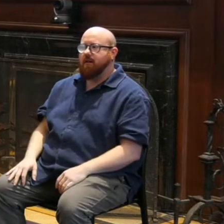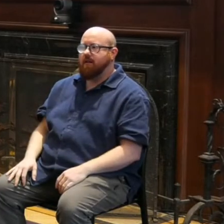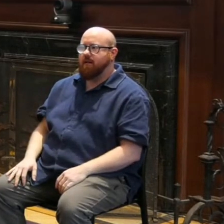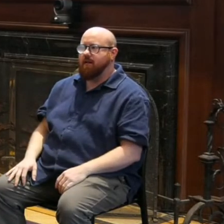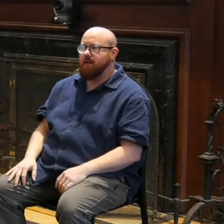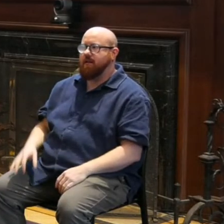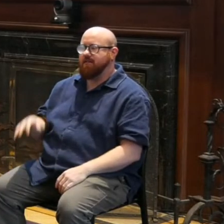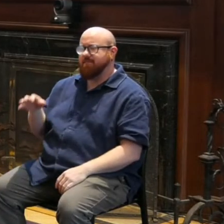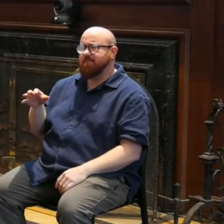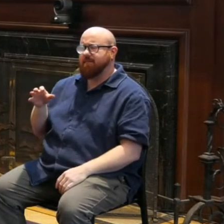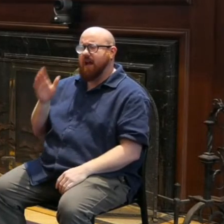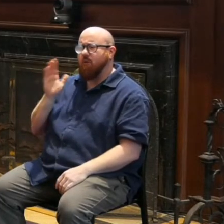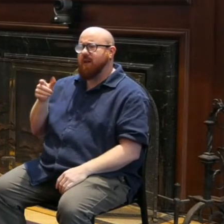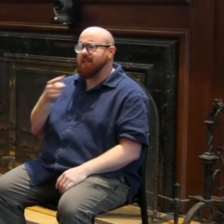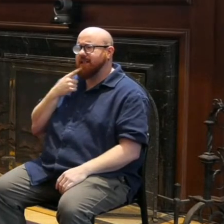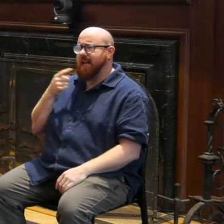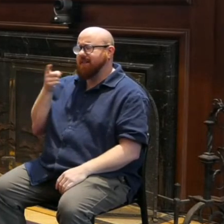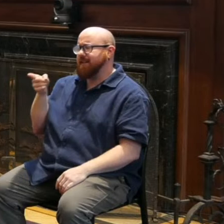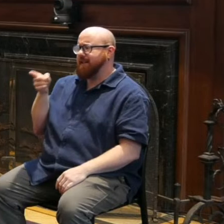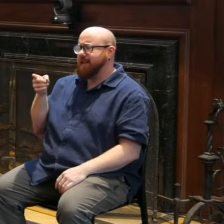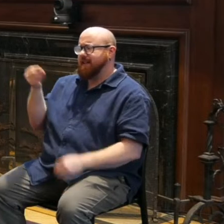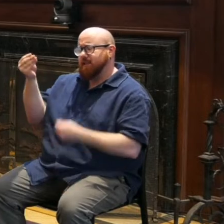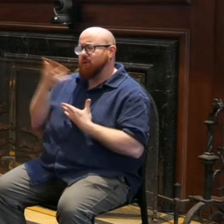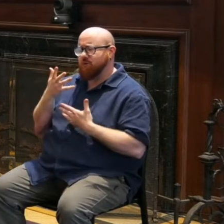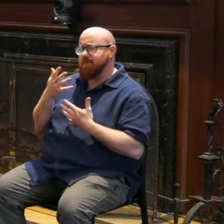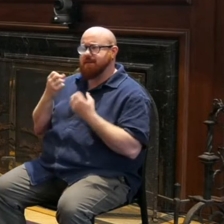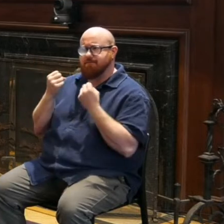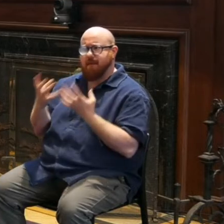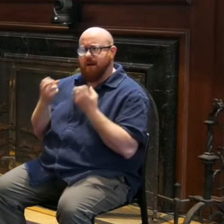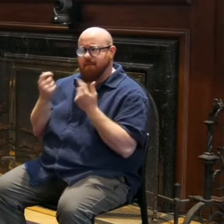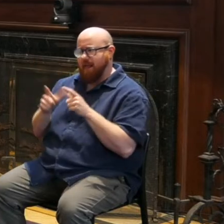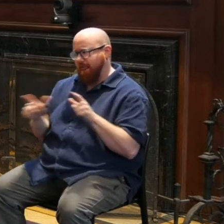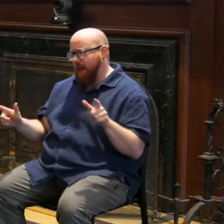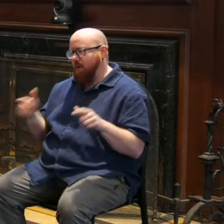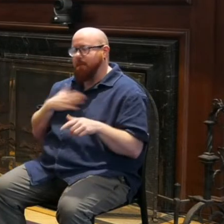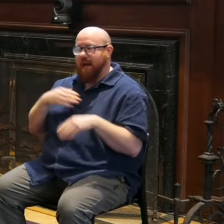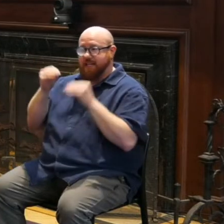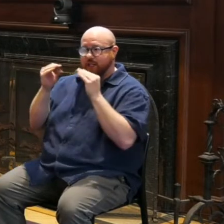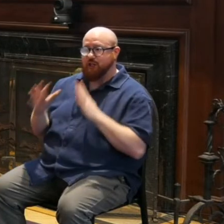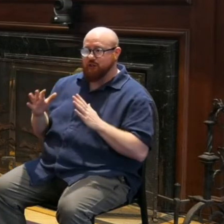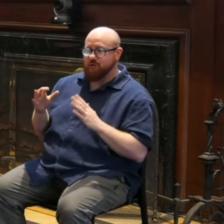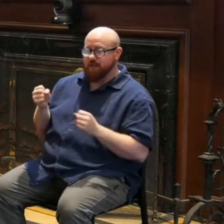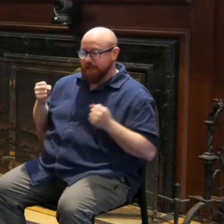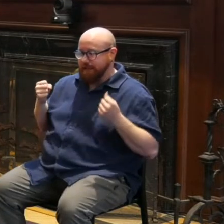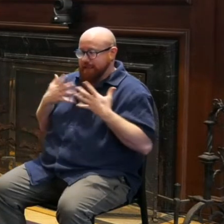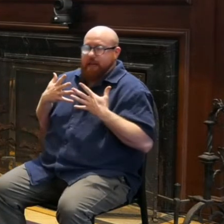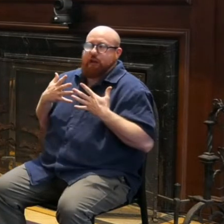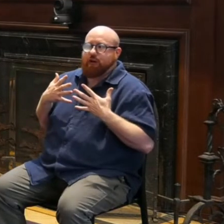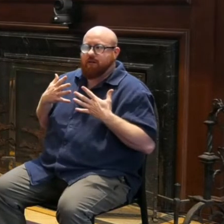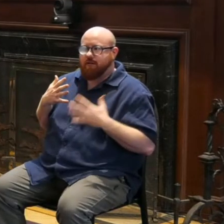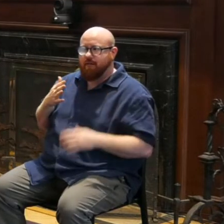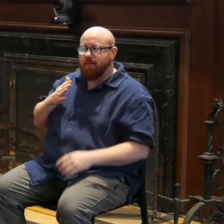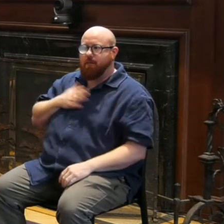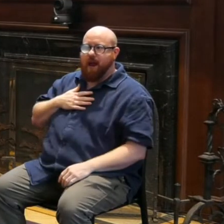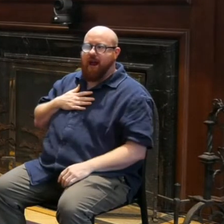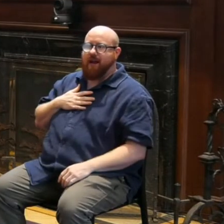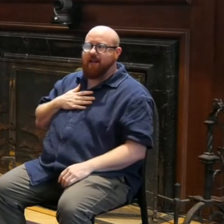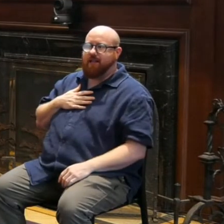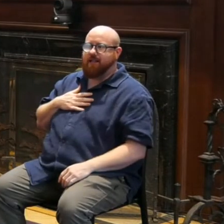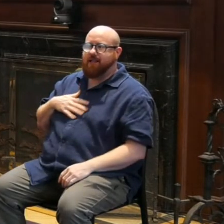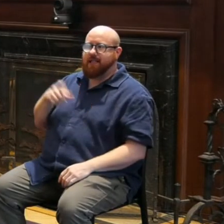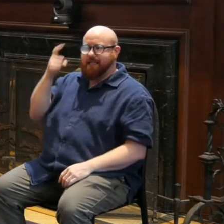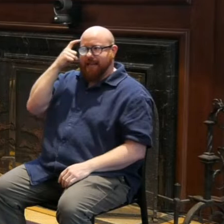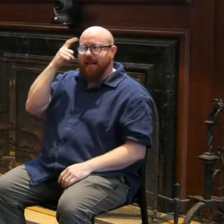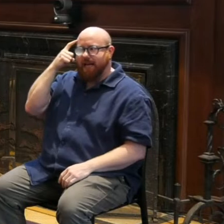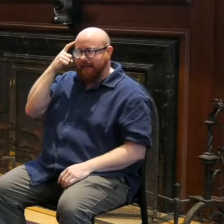say that he spoke to me in so many languages that my teachers feared for the sanity of my tongue. In my